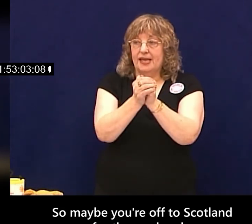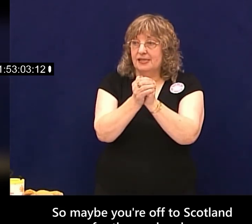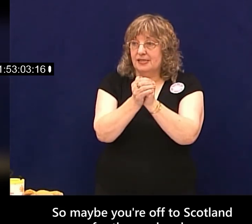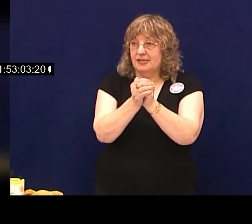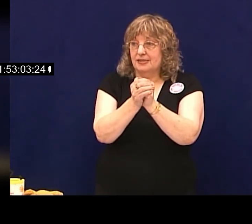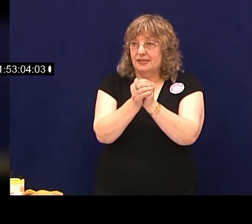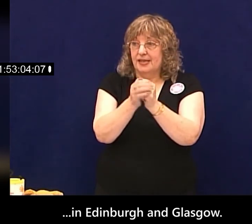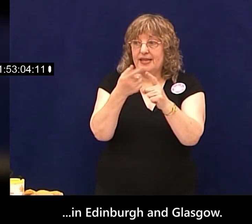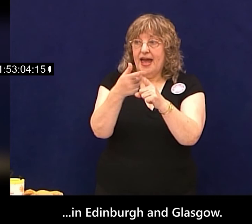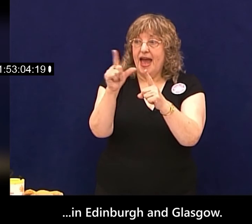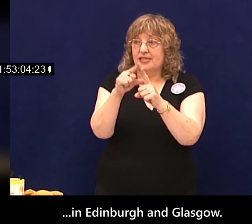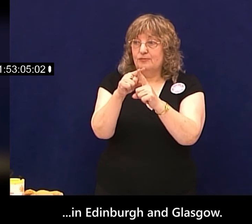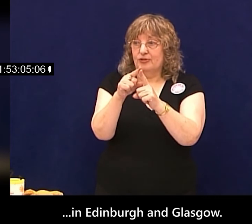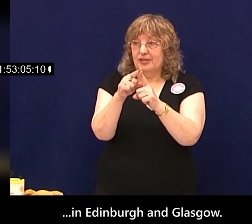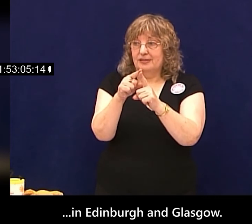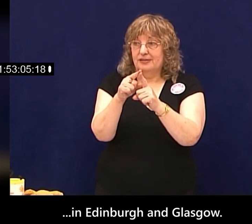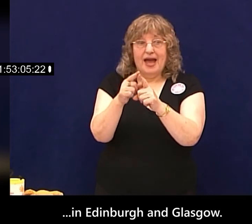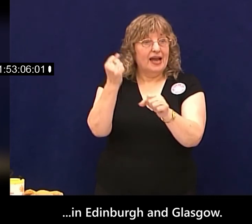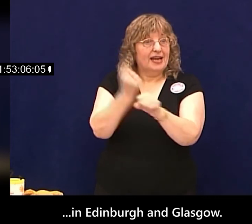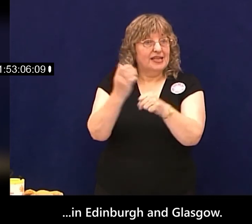weekend in Edinburgh and Glasgow.